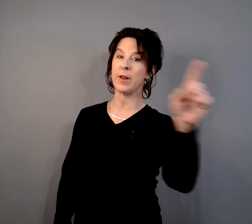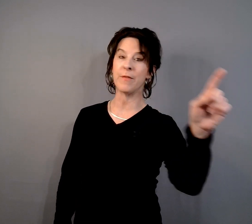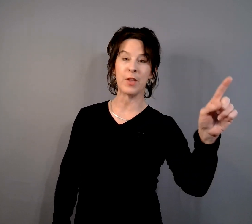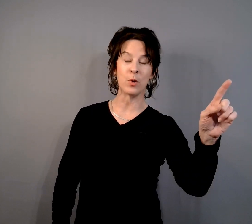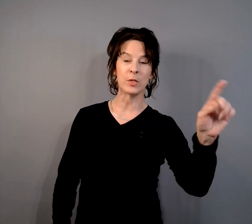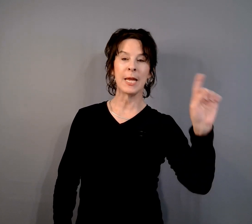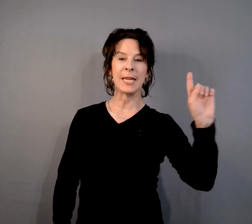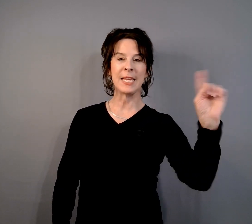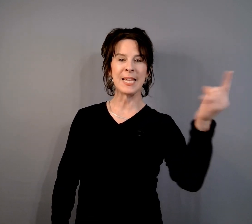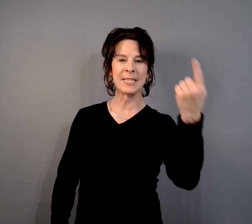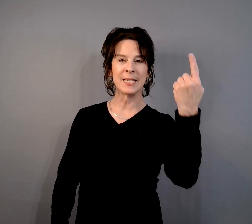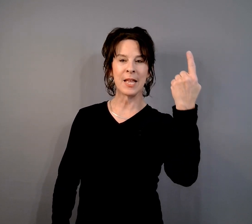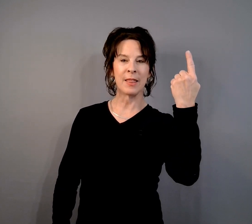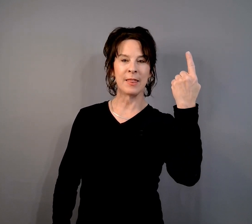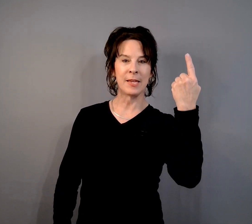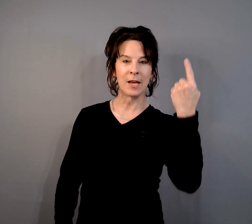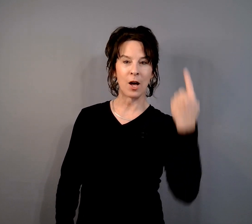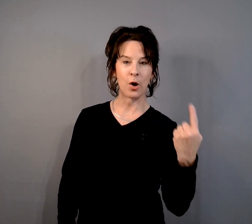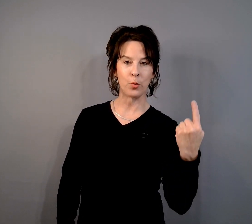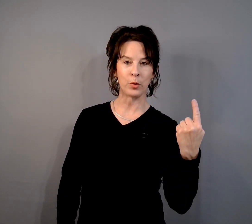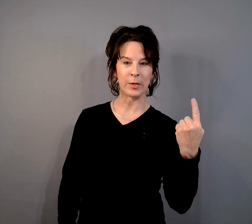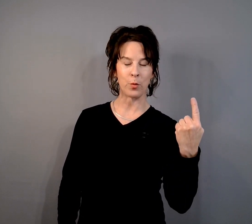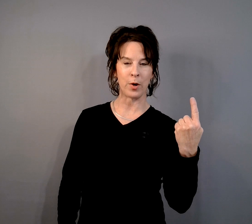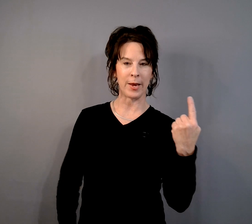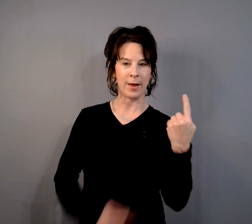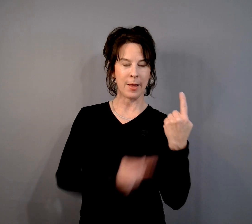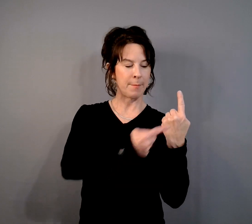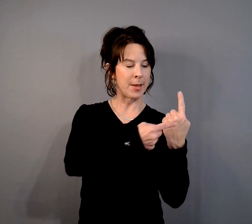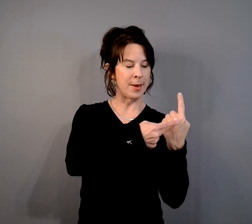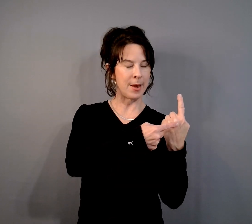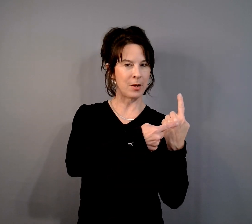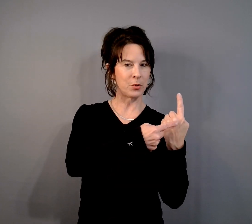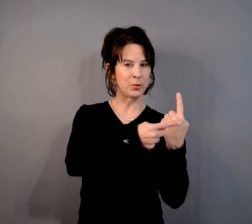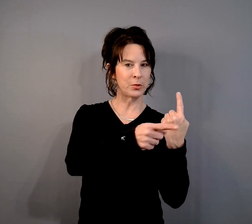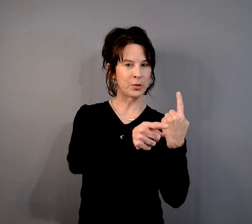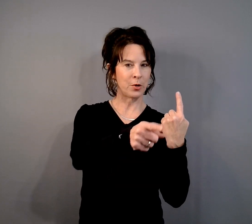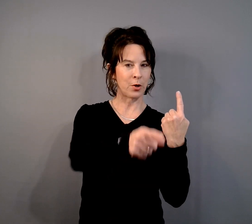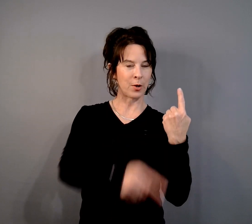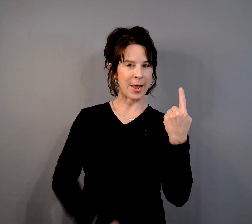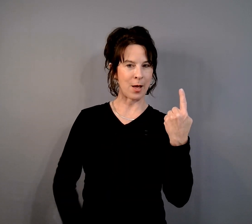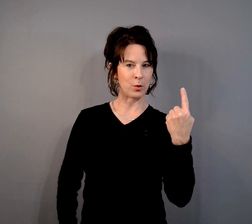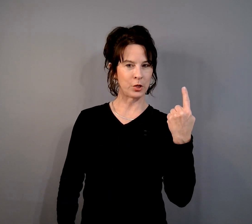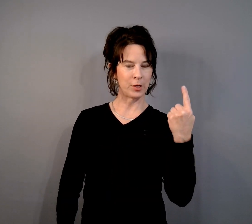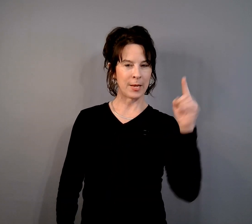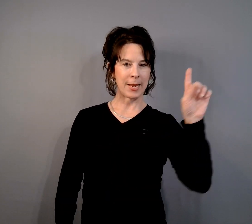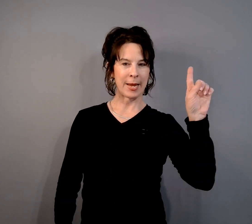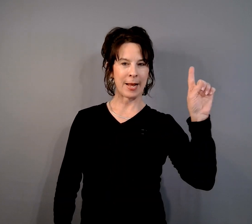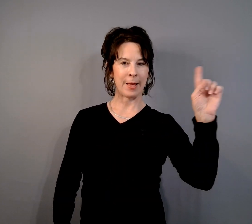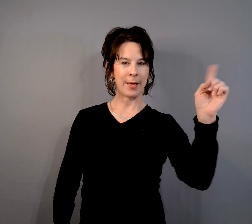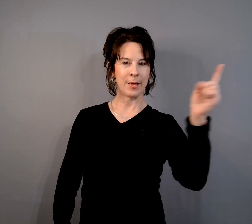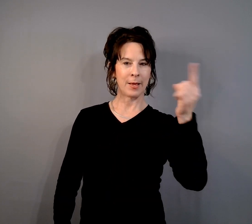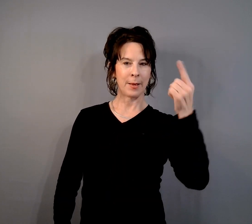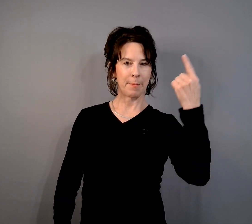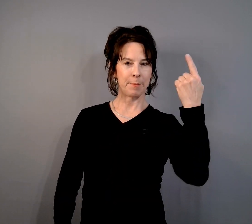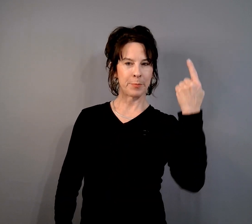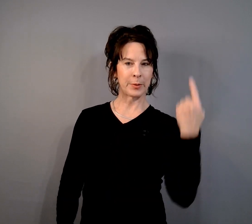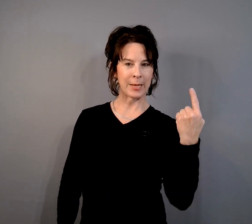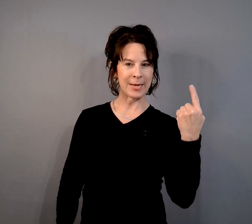of those. He is the only one. My knuckles are out and I